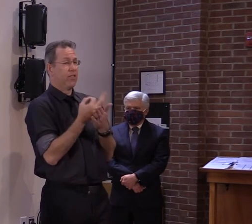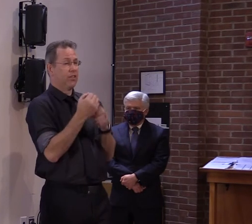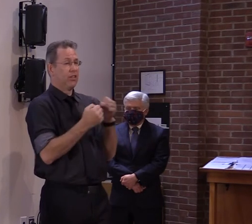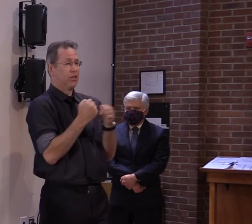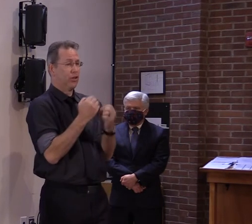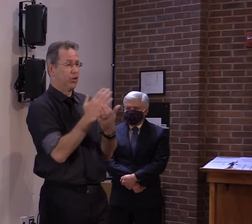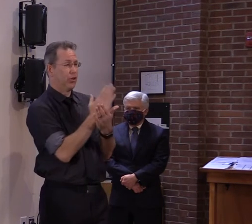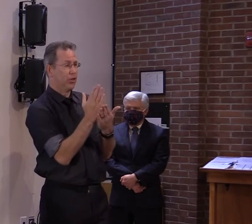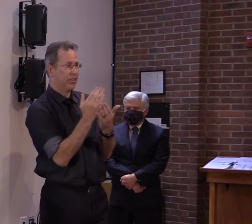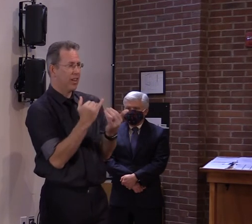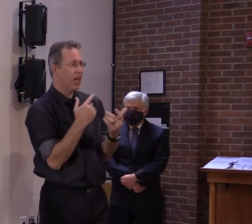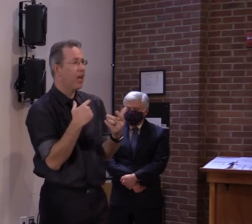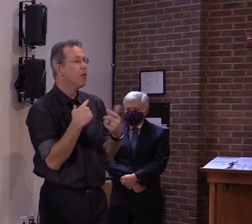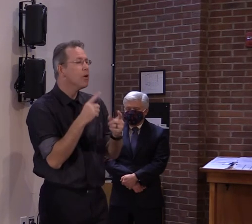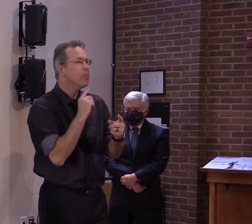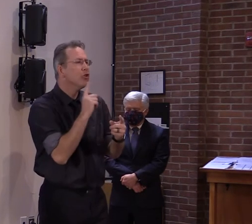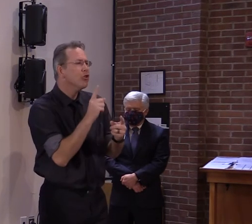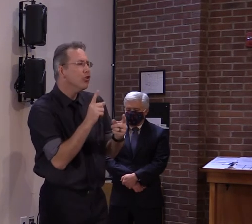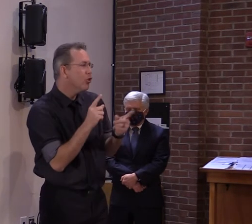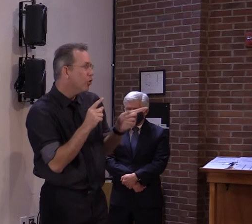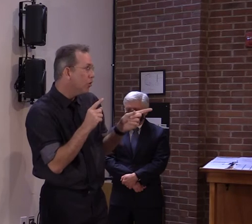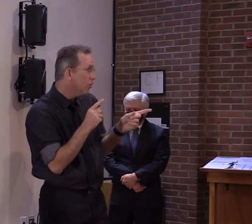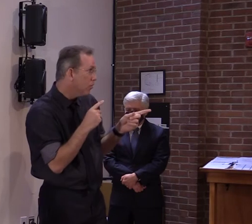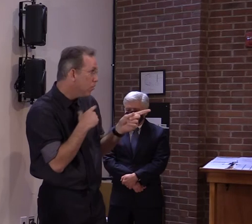need to ramp up, and that I think is